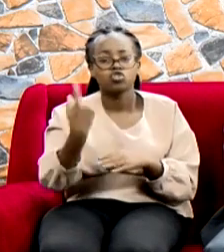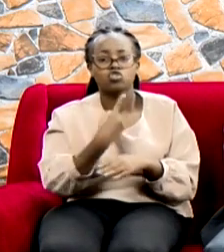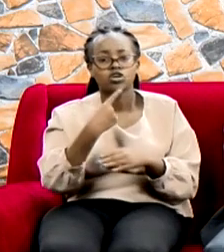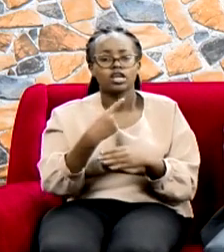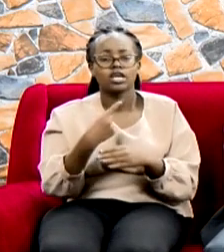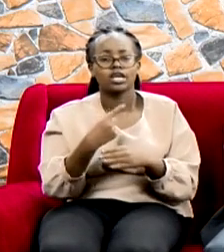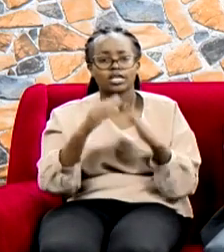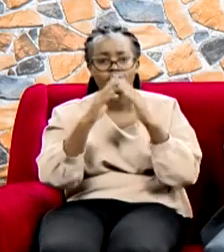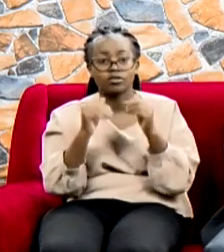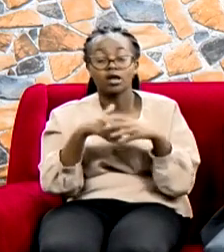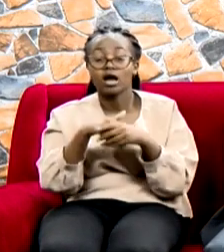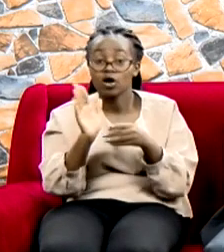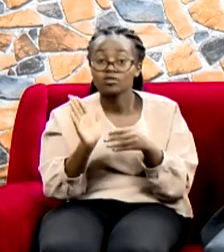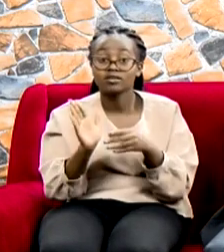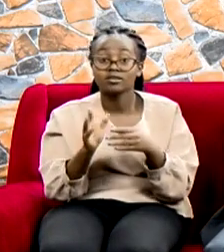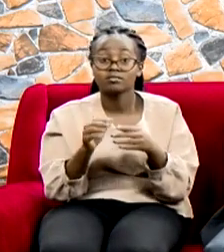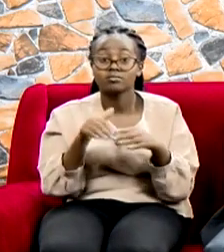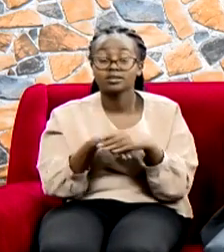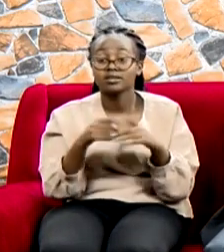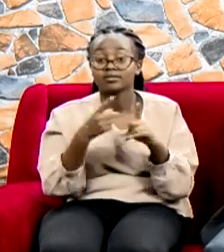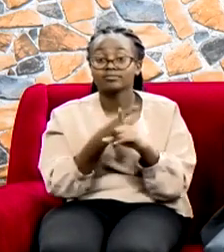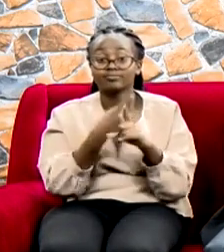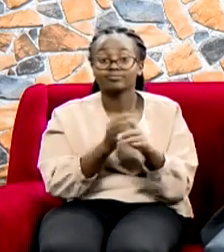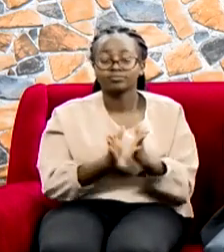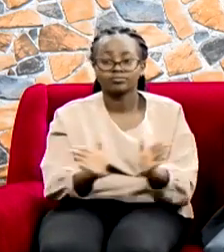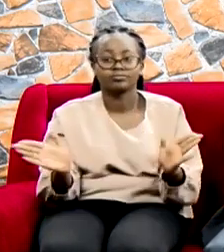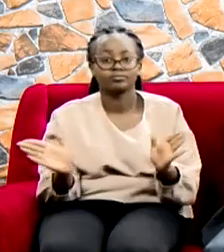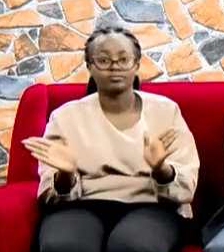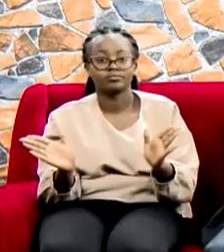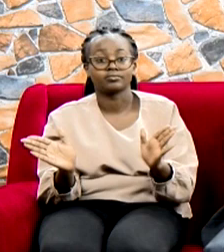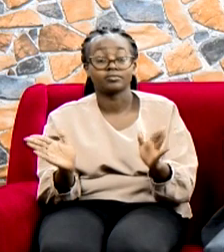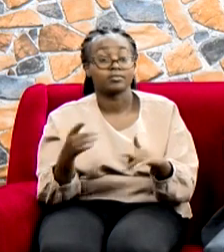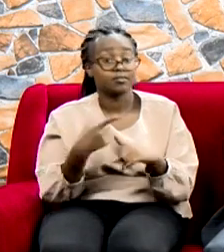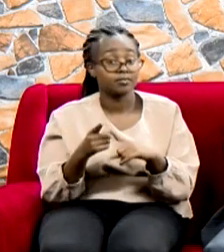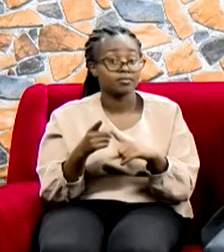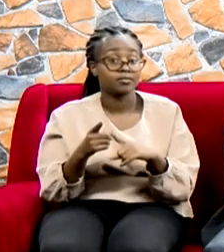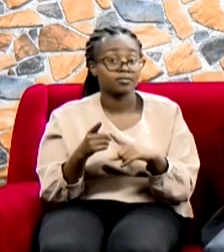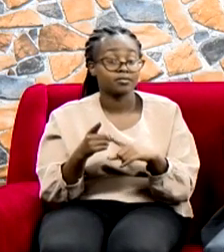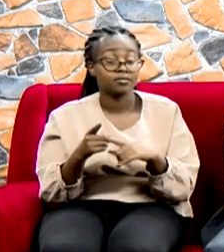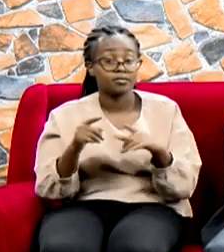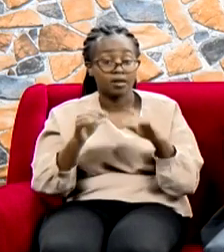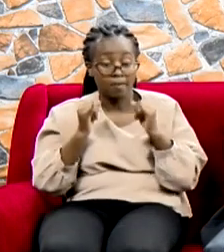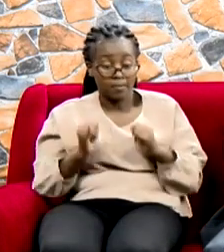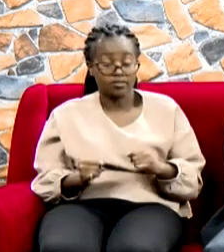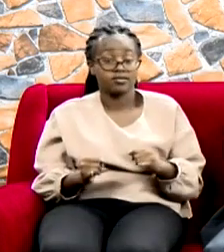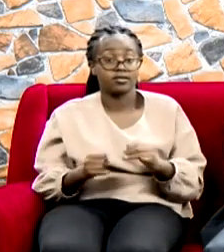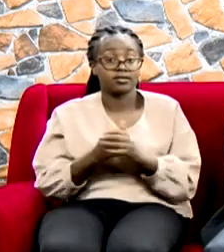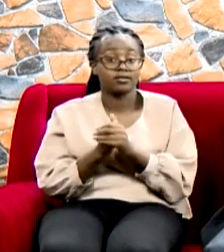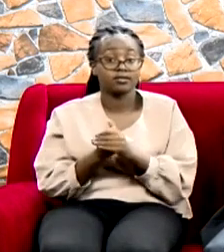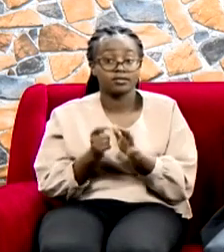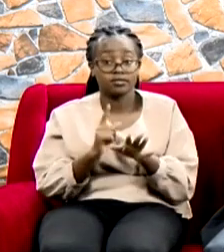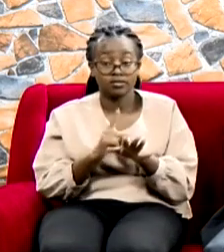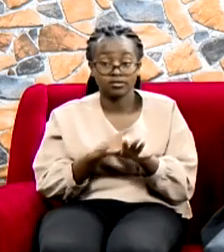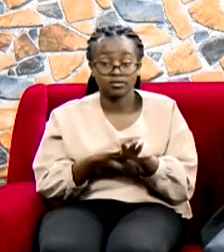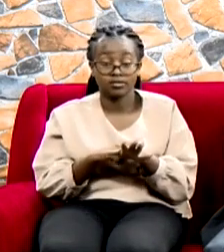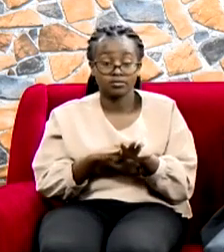but outside and maybe in another different public setting. Yes, exactly. So but then personally, well, I know when I was